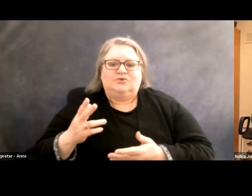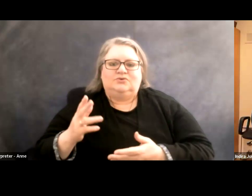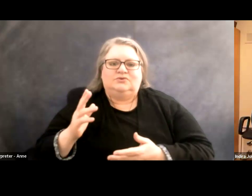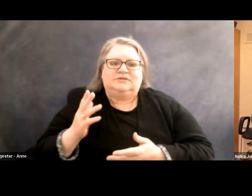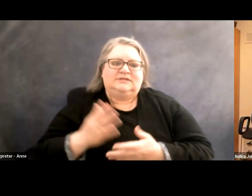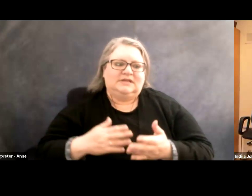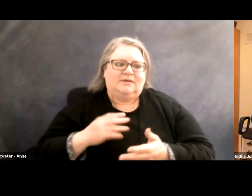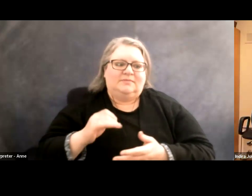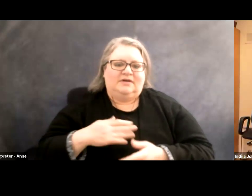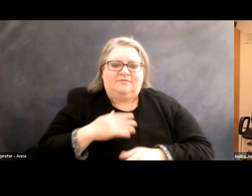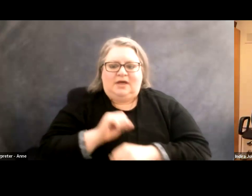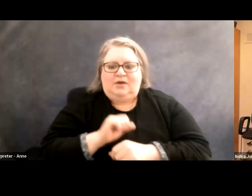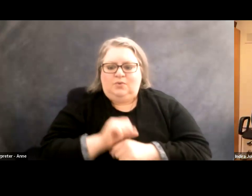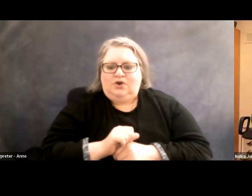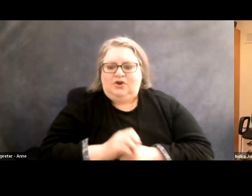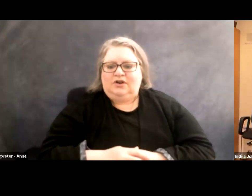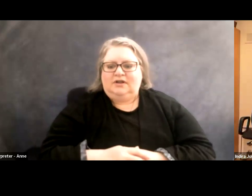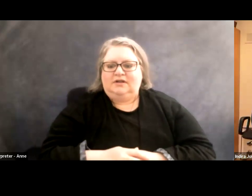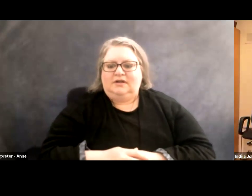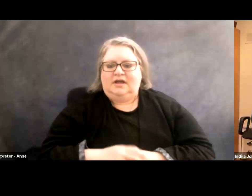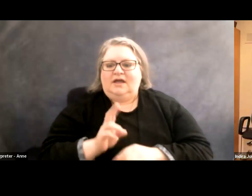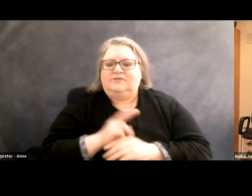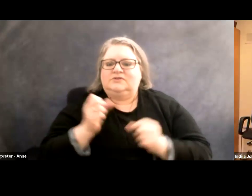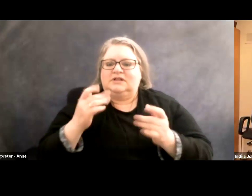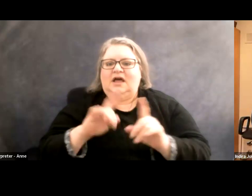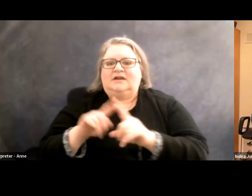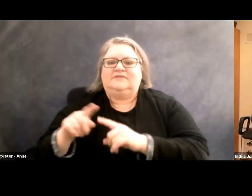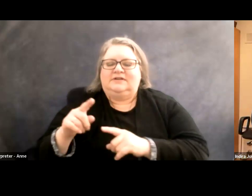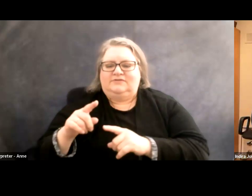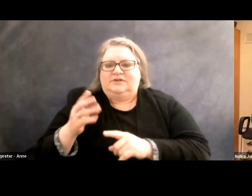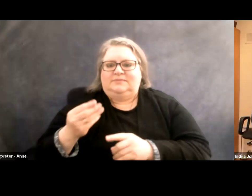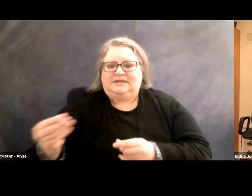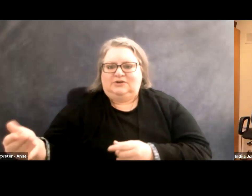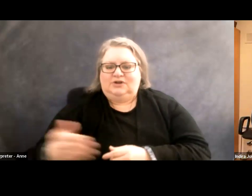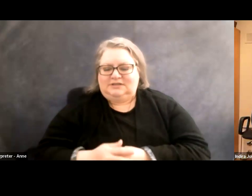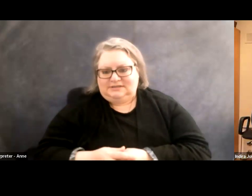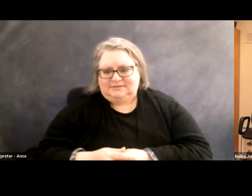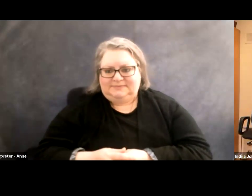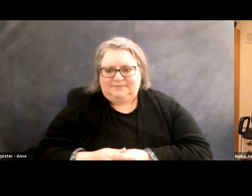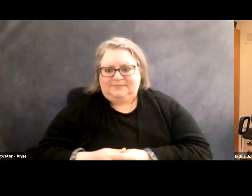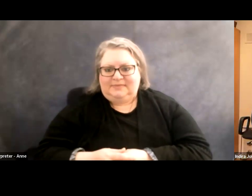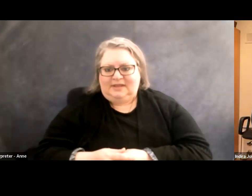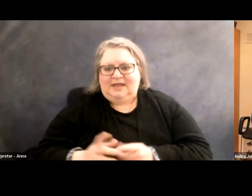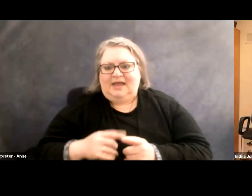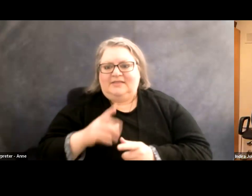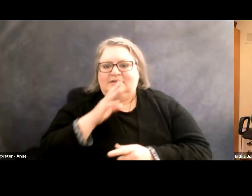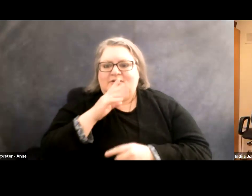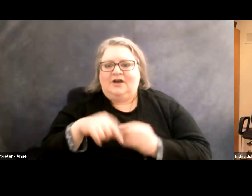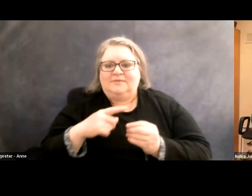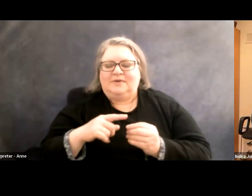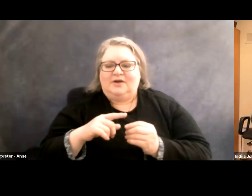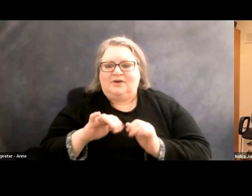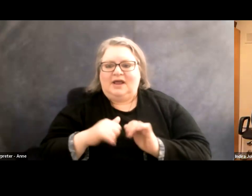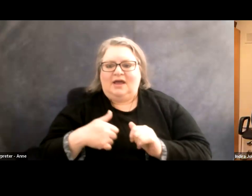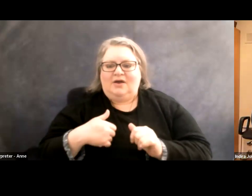my work. Like I've used a lot of different materials, and then talking about the way